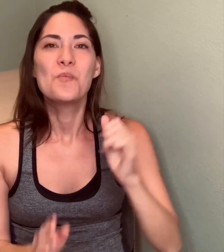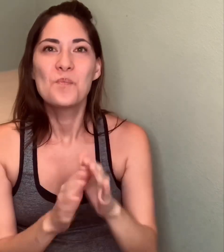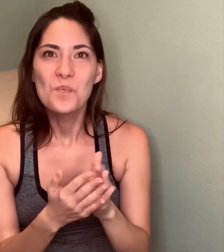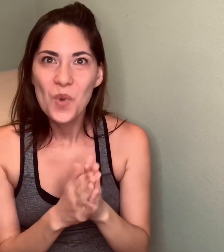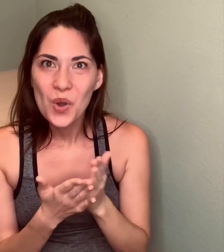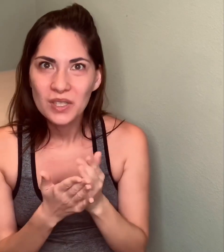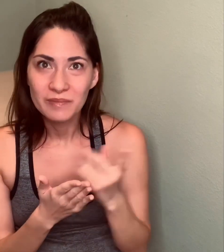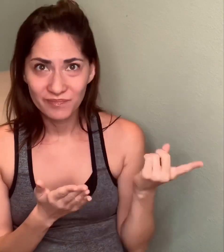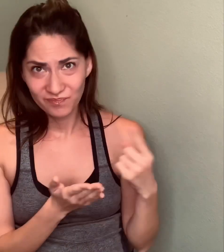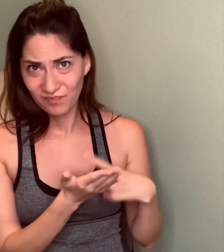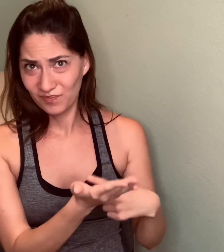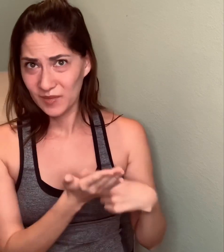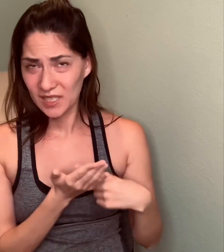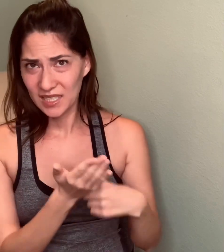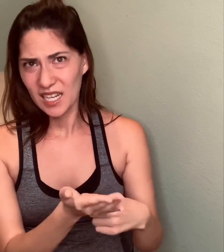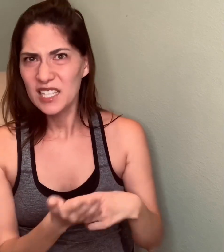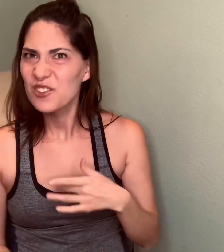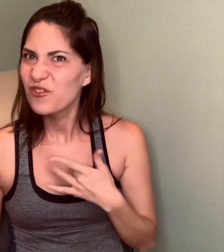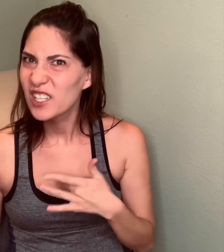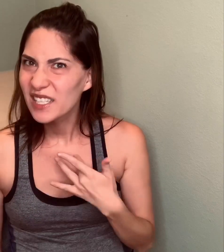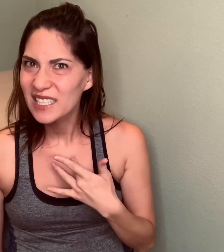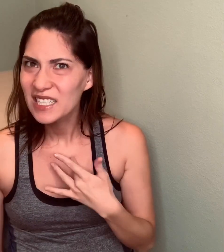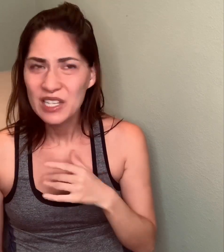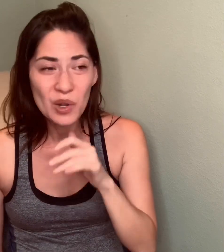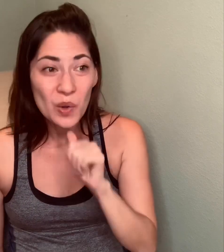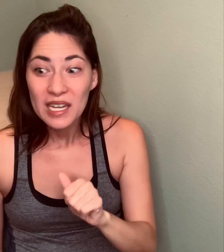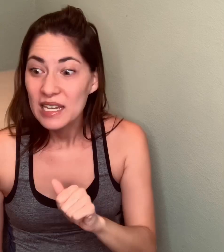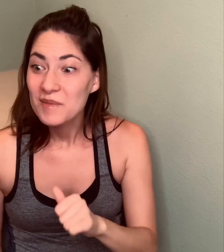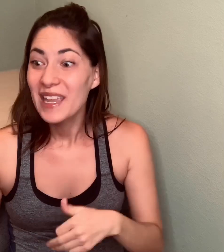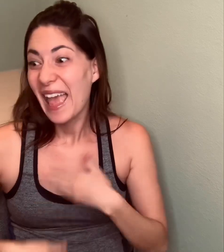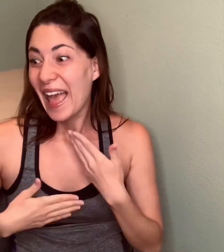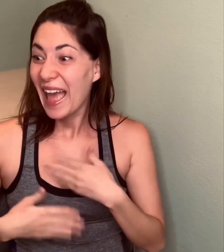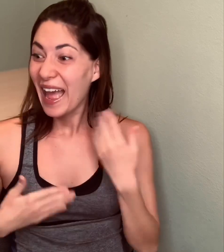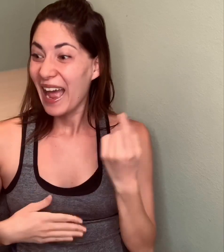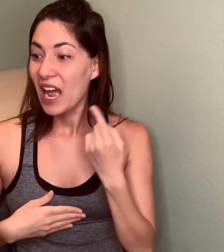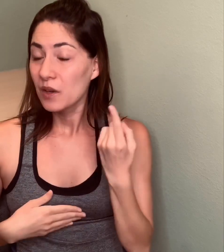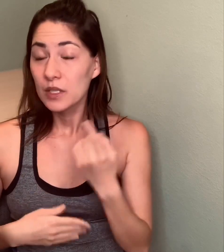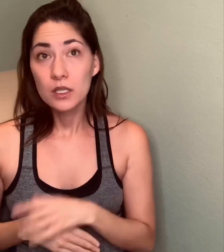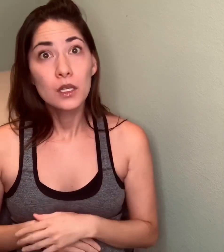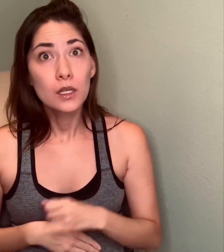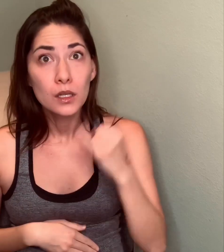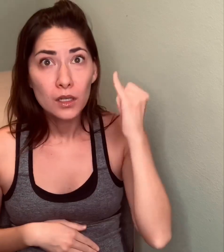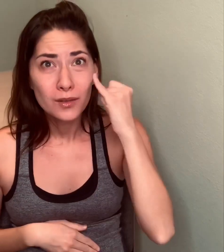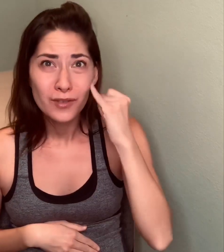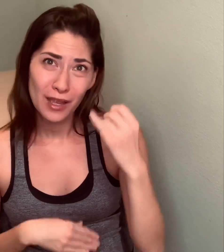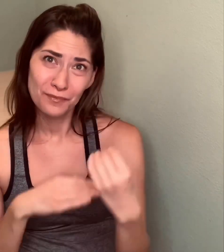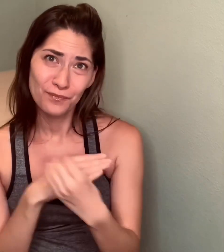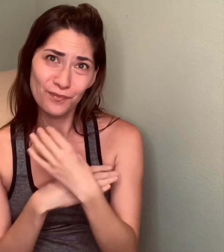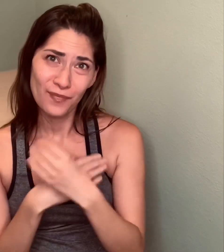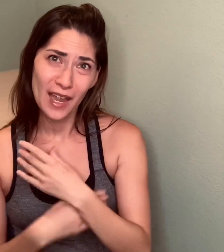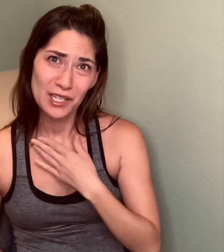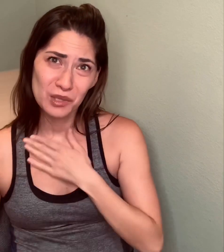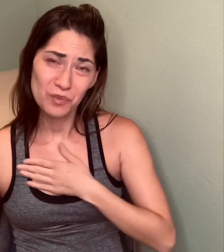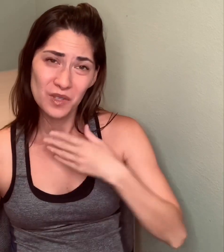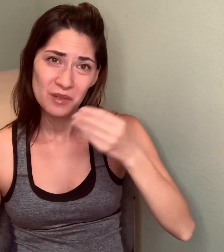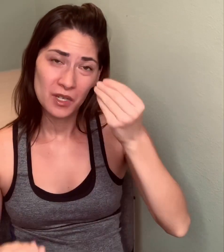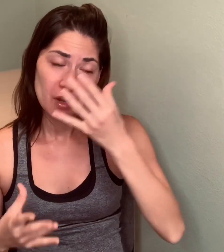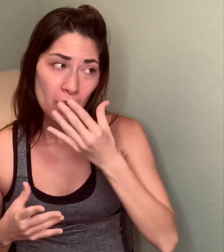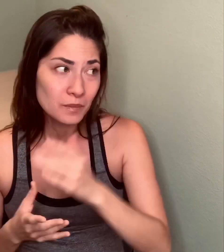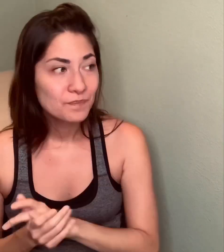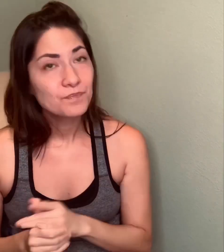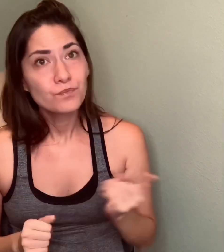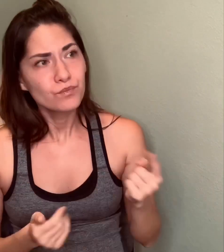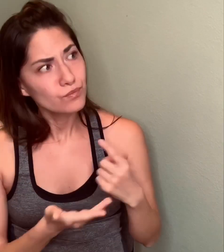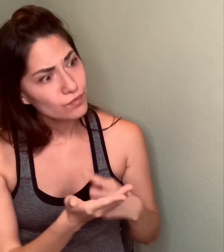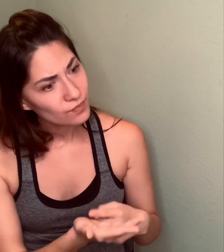the ideas that he needs to be happy all the time. And if you have any tips for that too, please let me know. I talk with him just